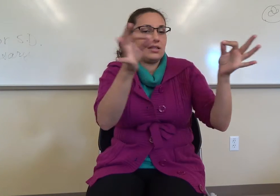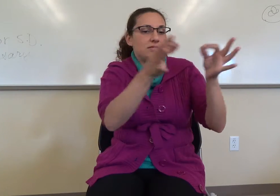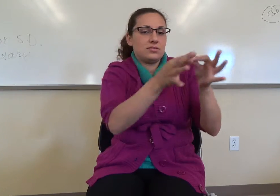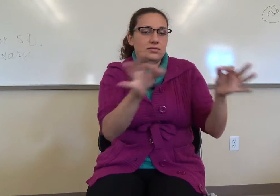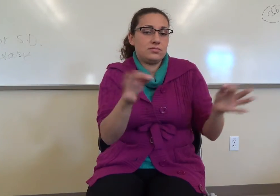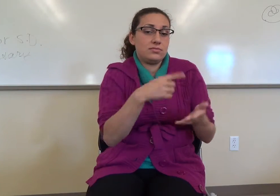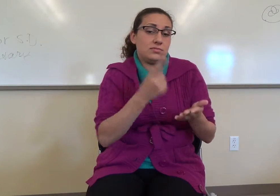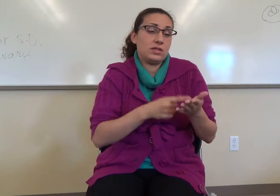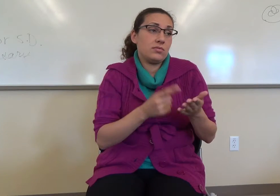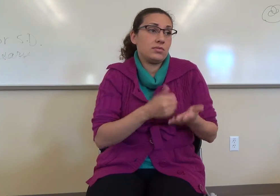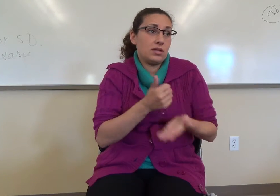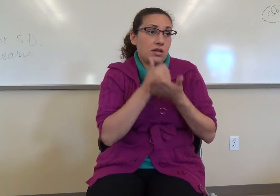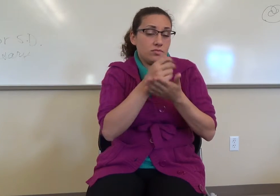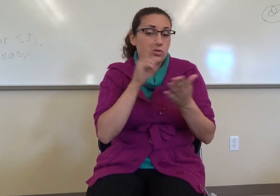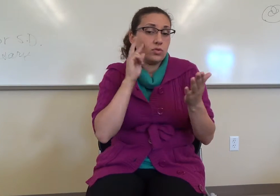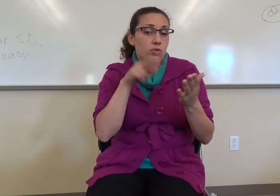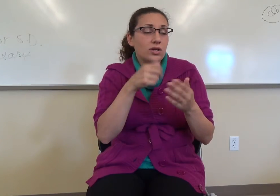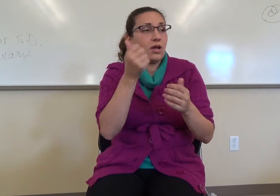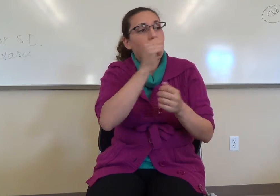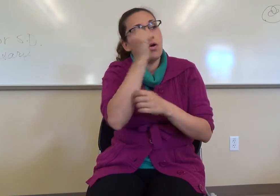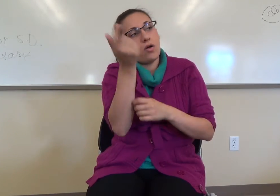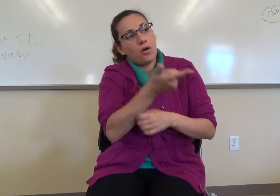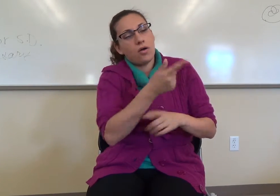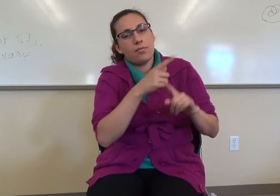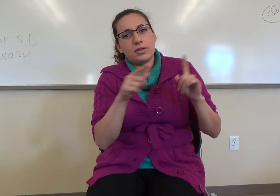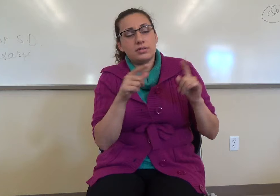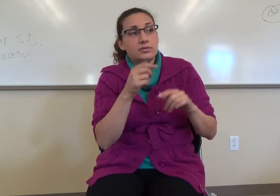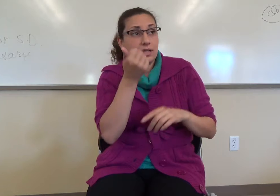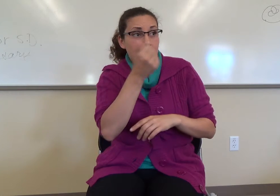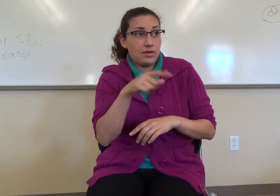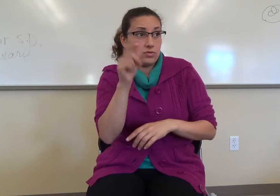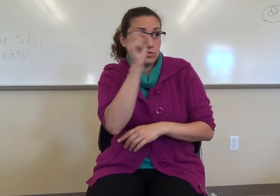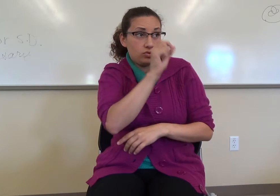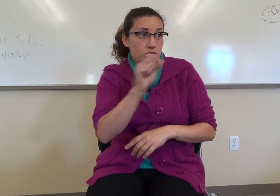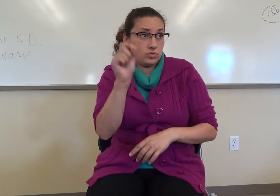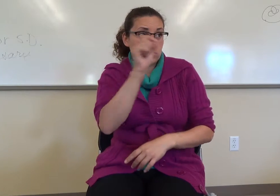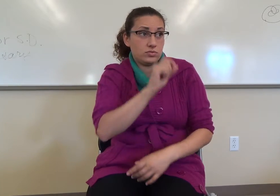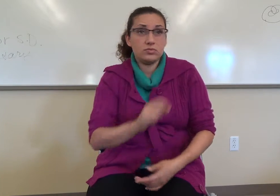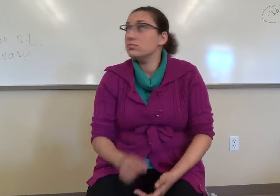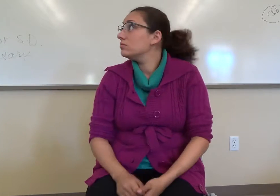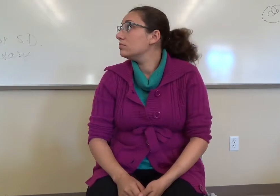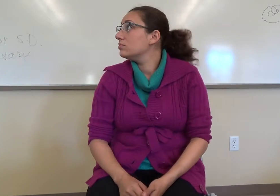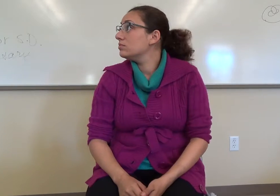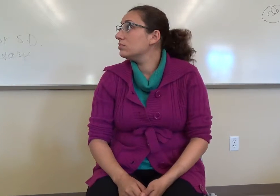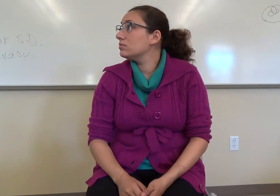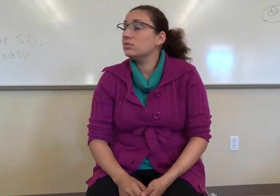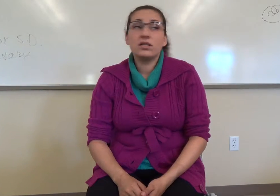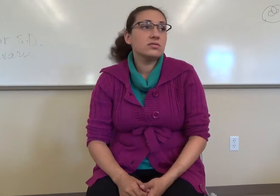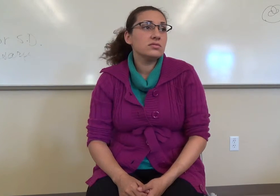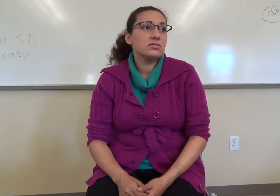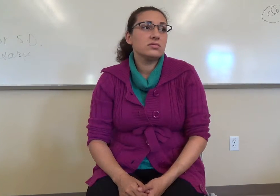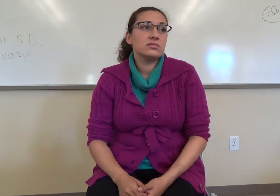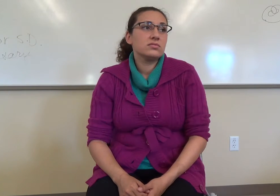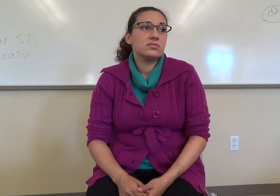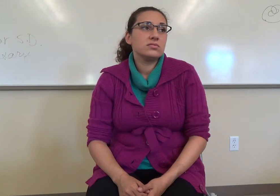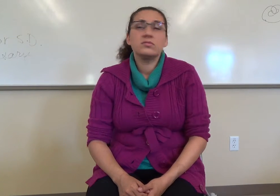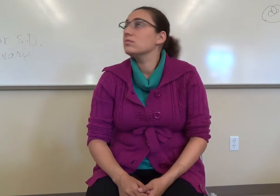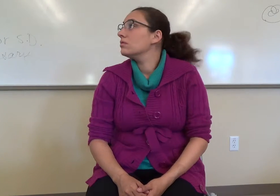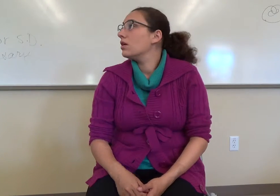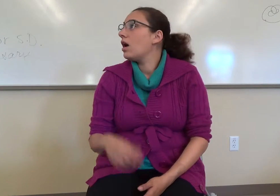of them. Okay. Did anybody circle this one? No. Okay. No. I'm going to put a question mark